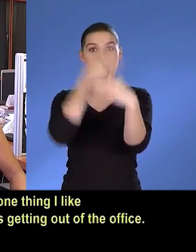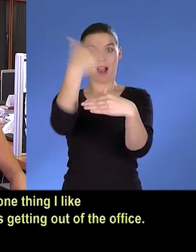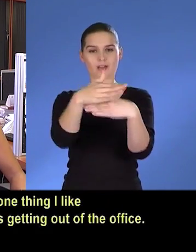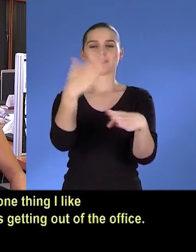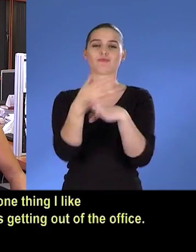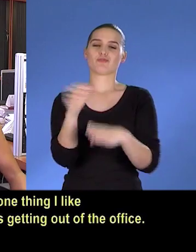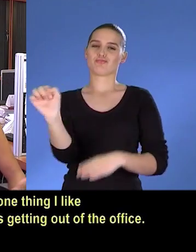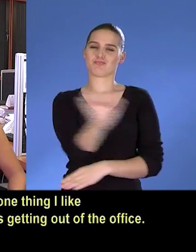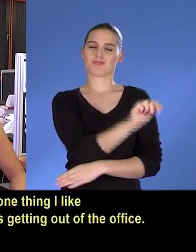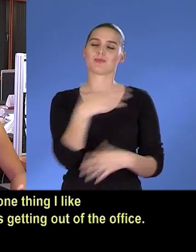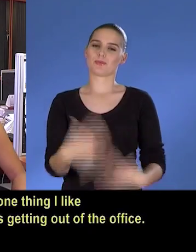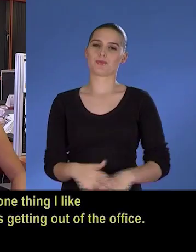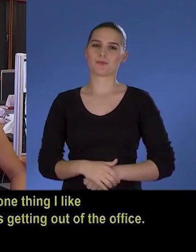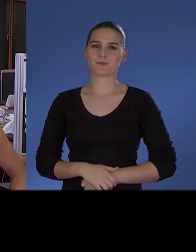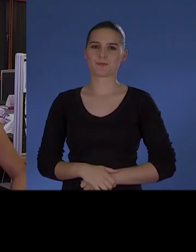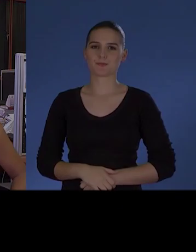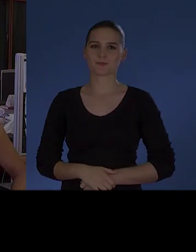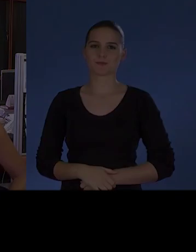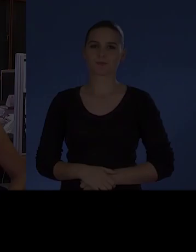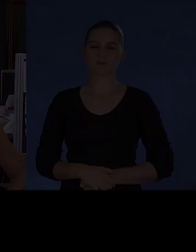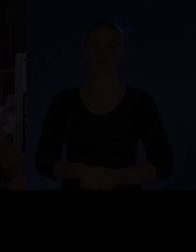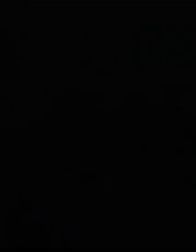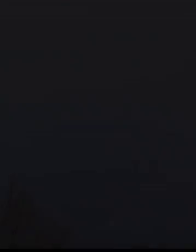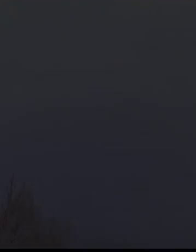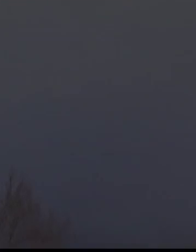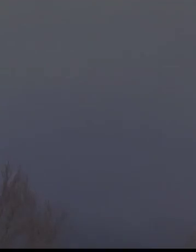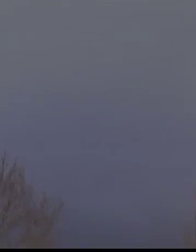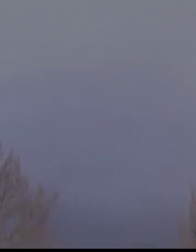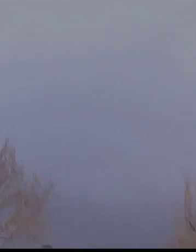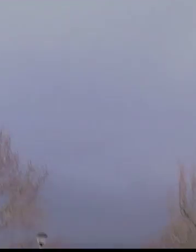most about geology is getting out of the office.